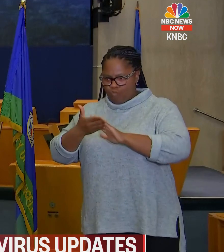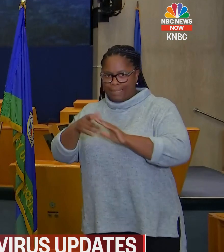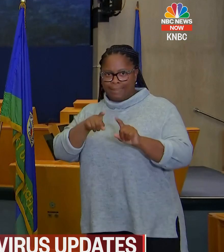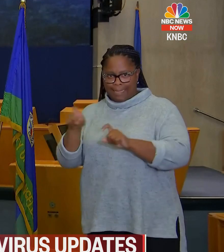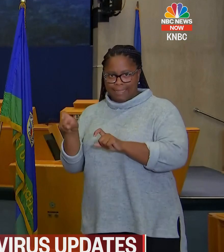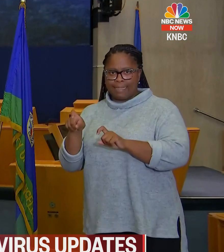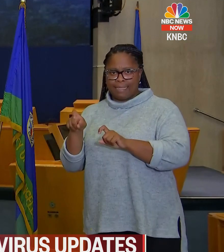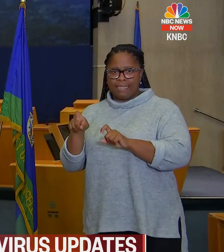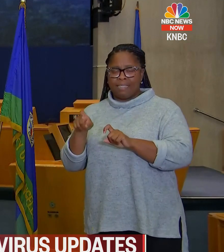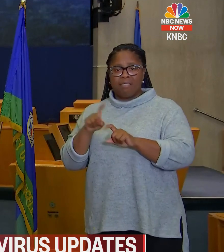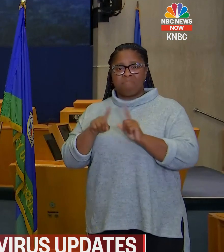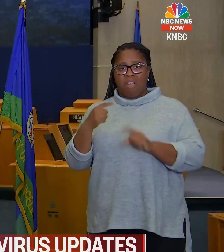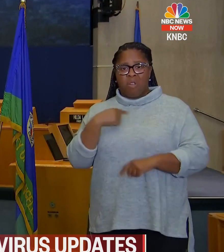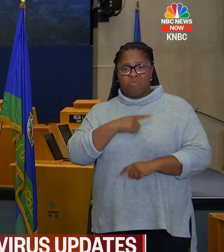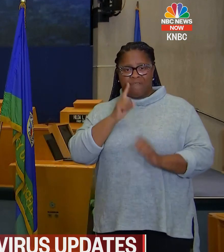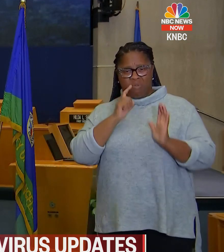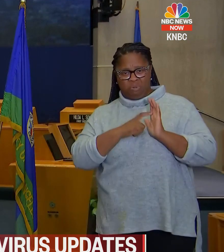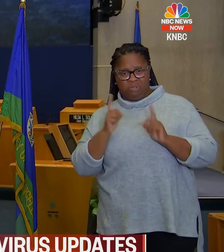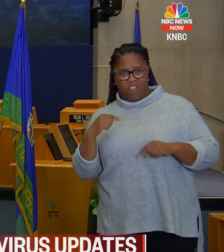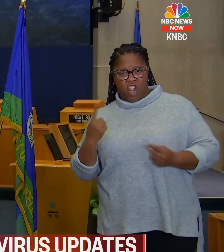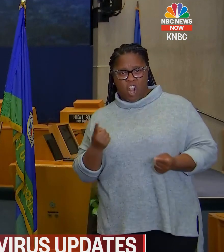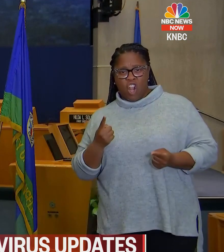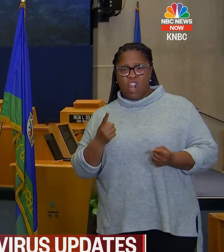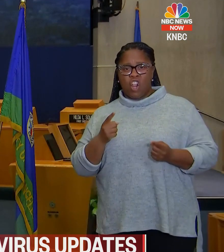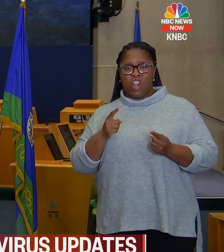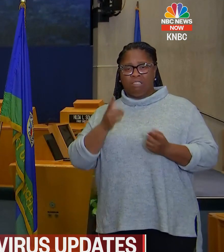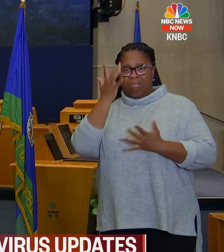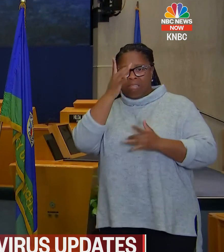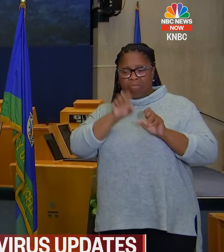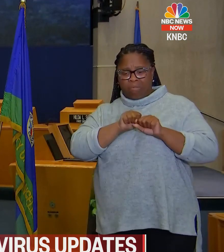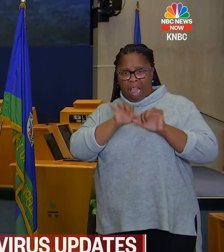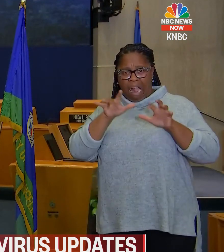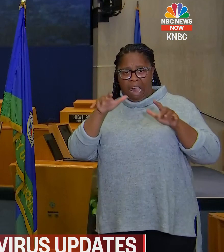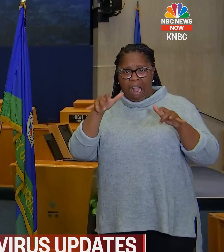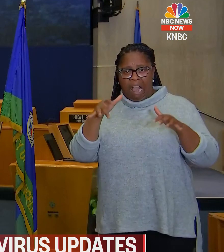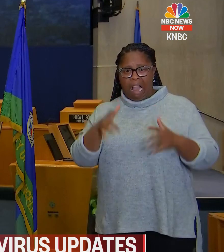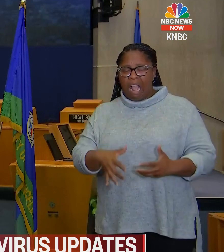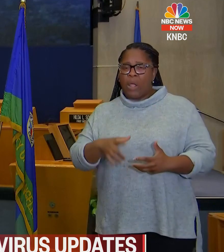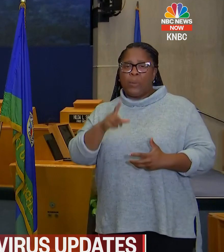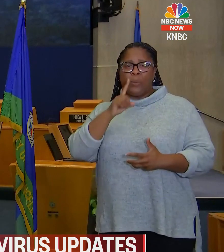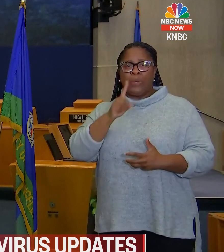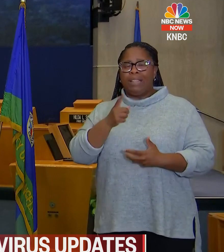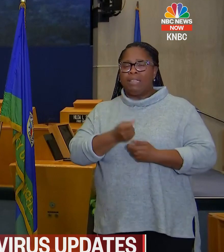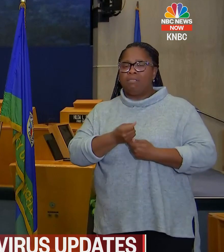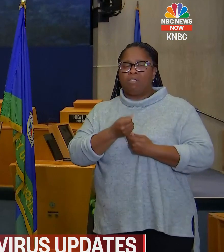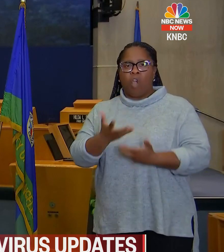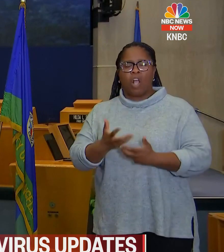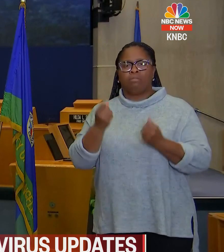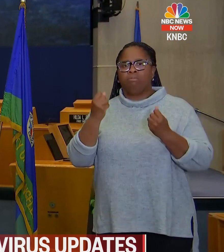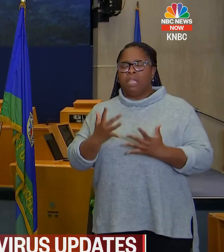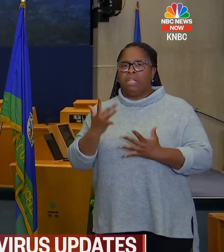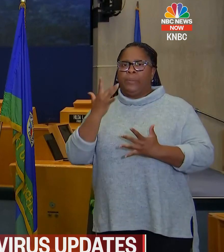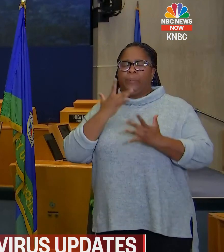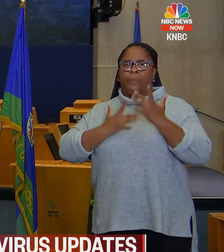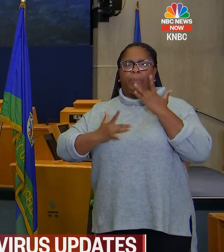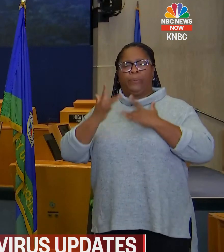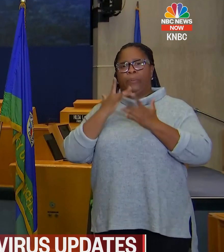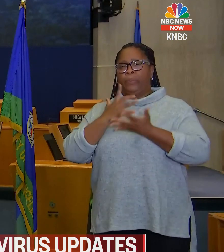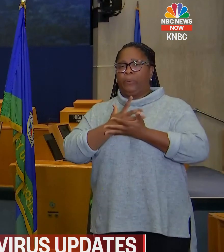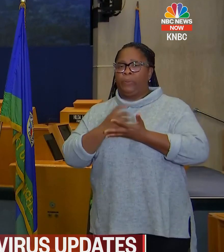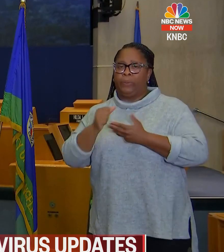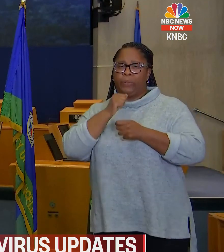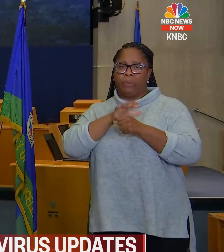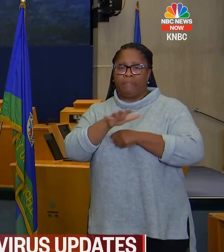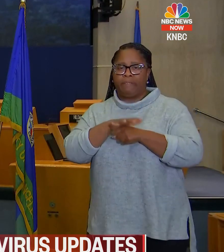seen, this pandemic has created temporary global bottlenecks and shortages. We need more than just